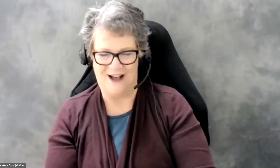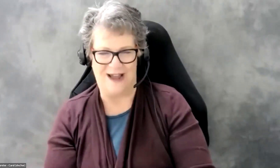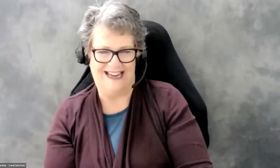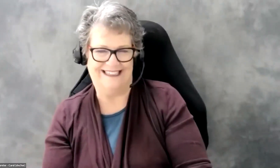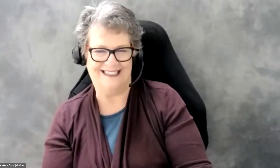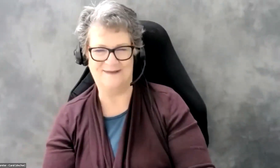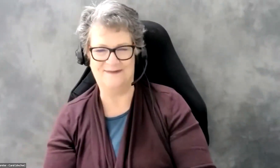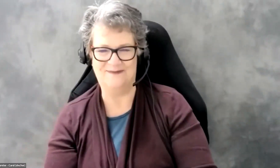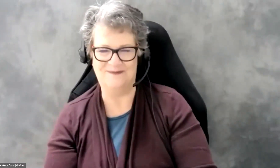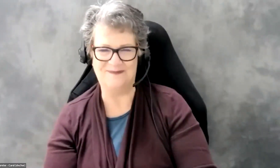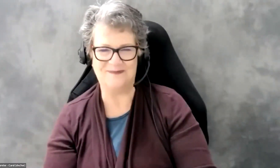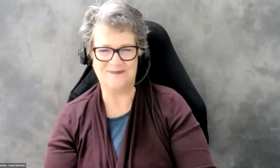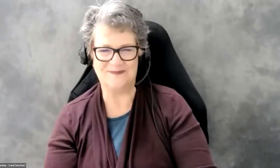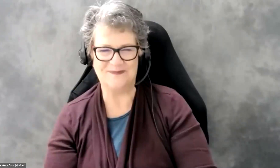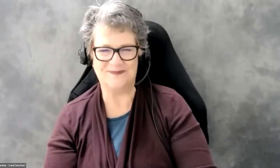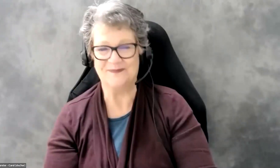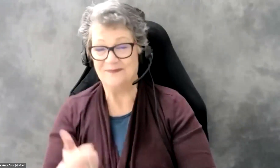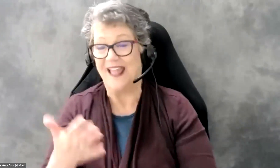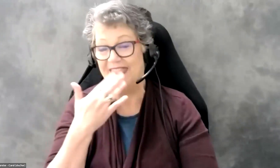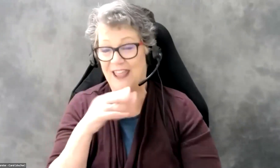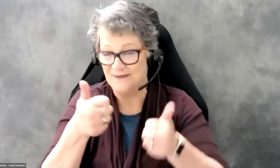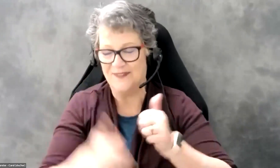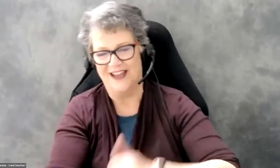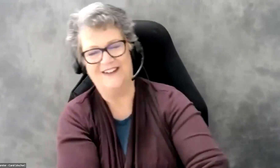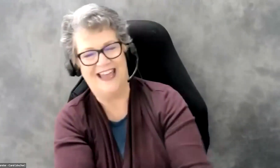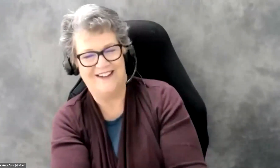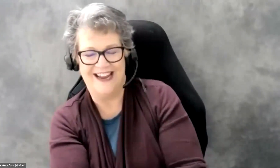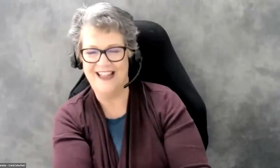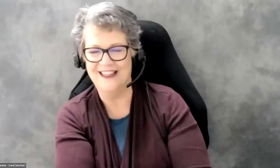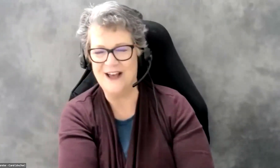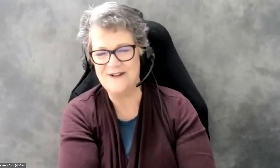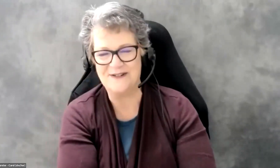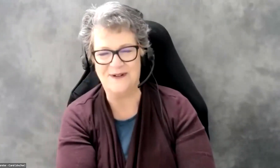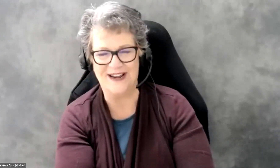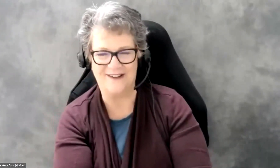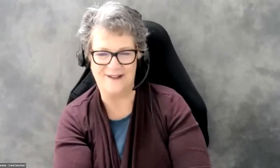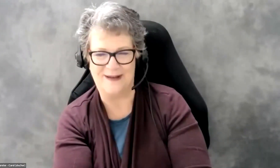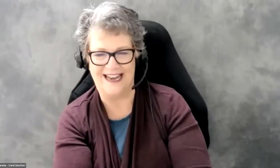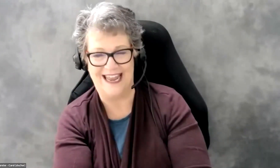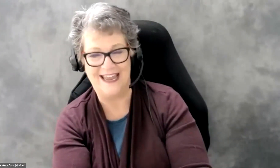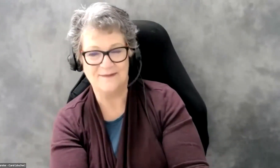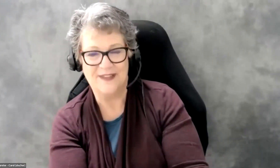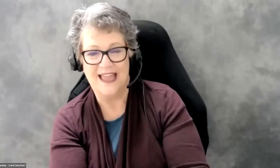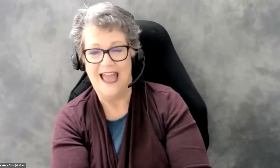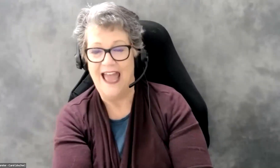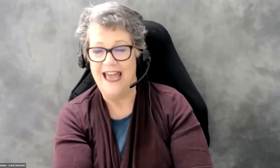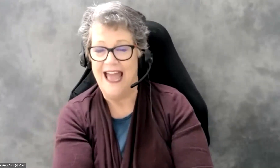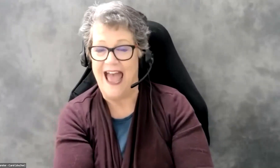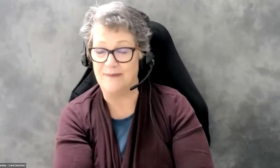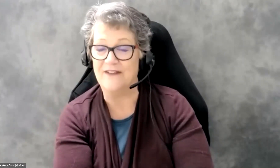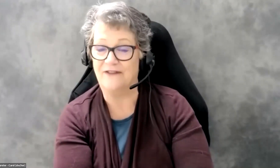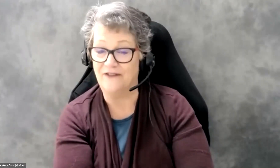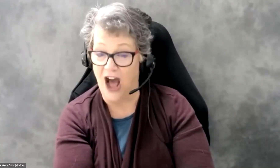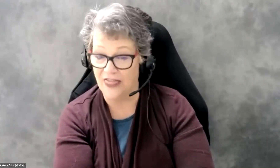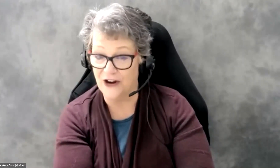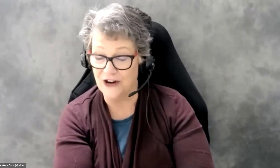Yes, I'll wait. Thank you. Thank you. Okay, great. Hello, good morning, everybody.